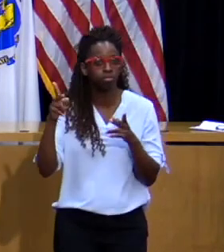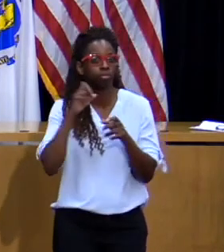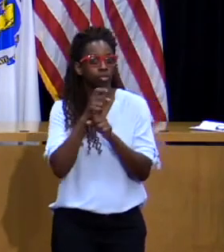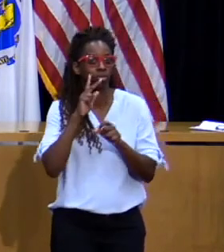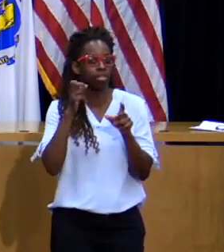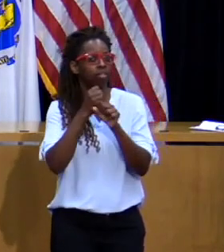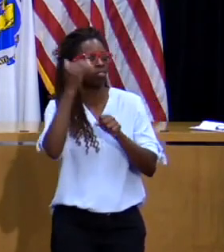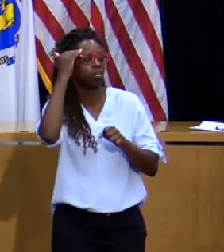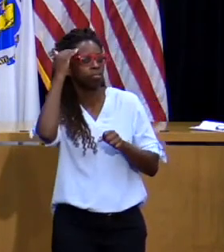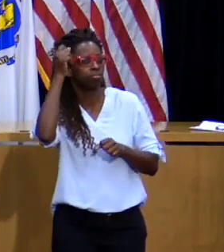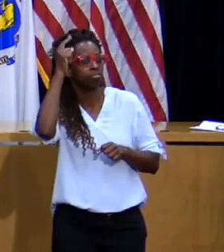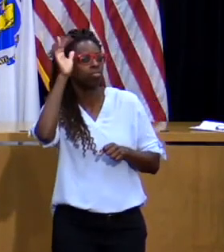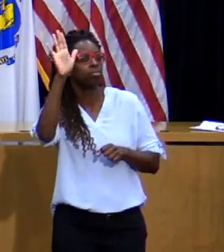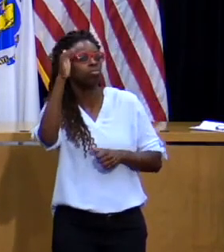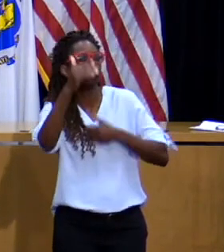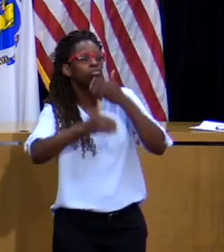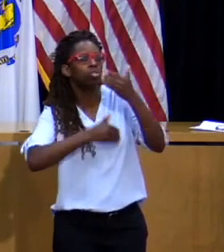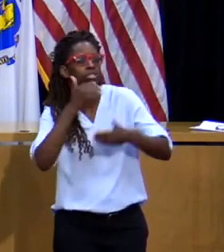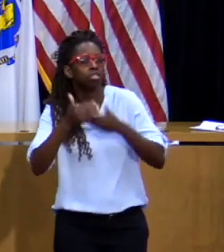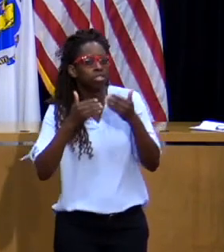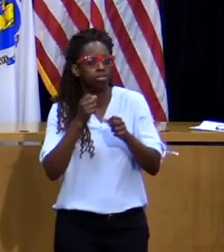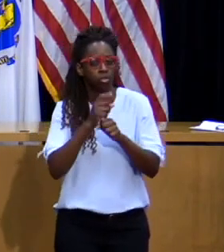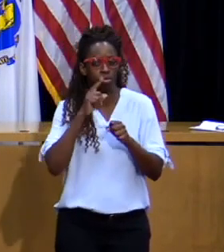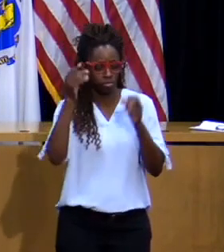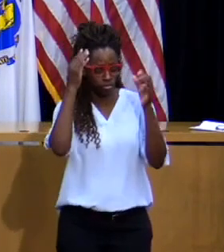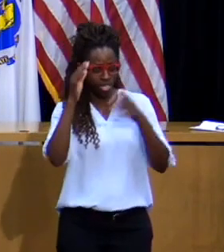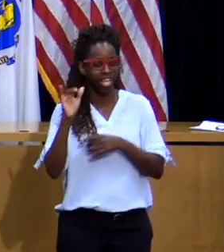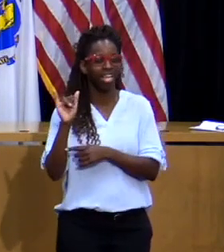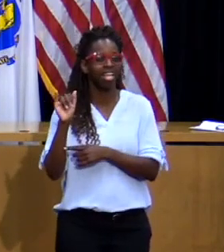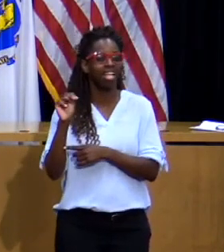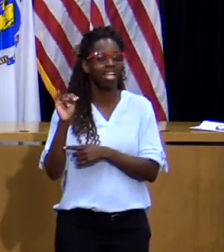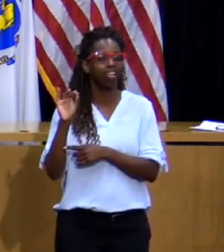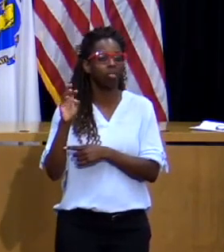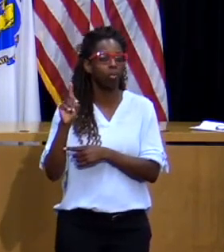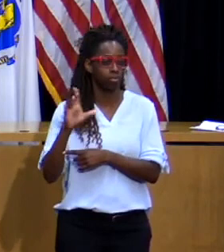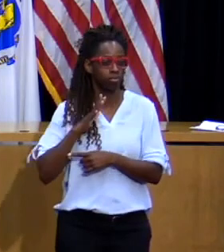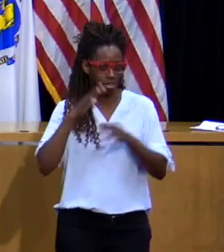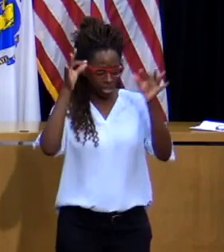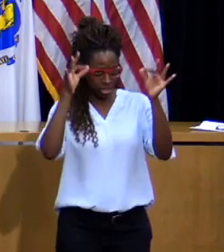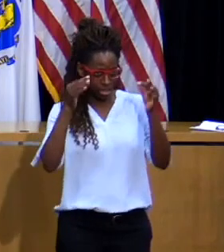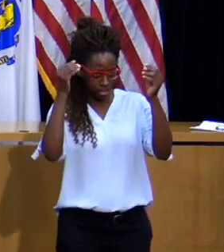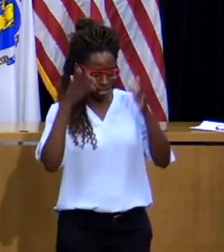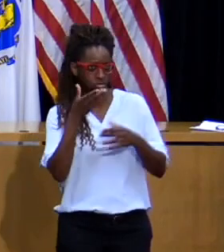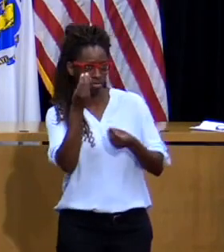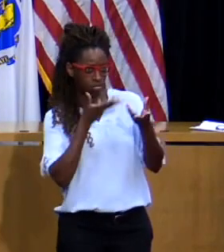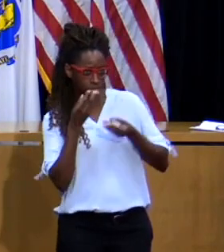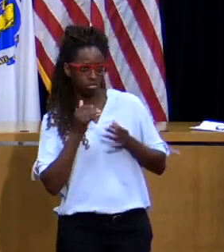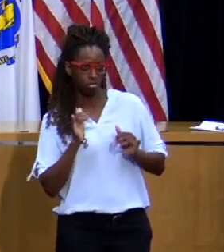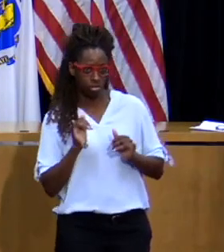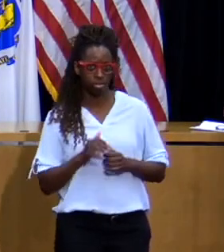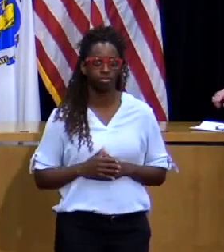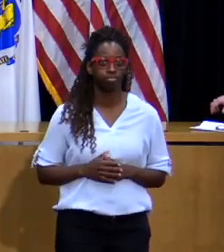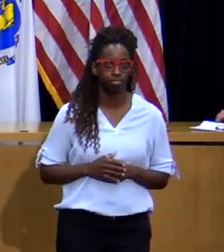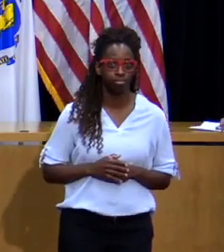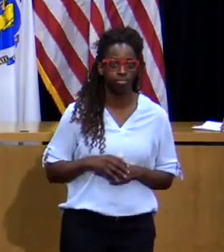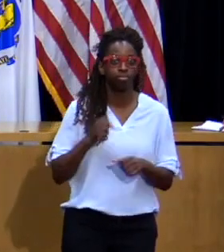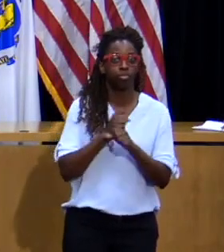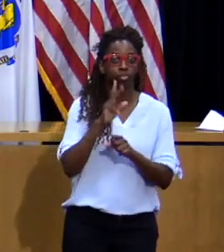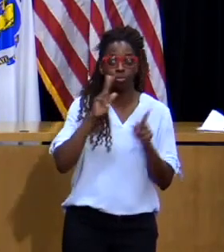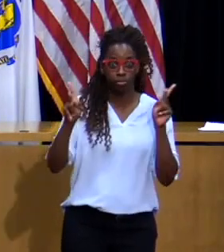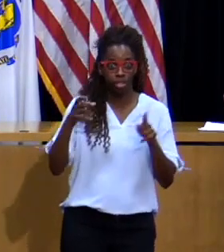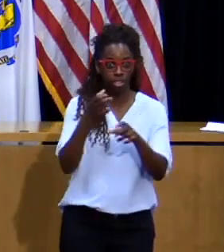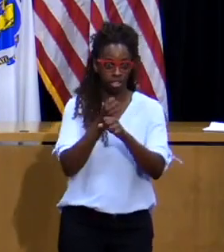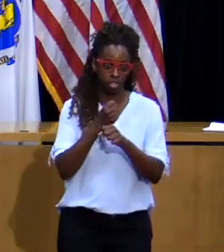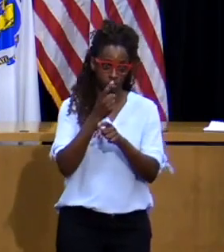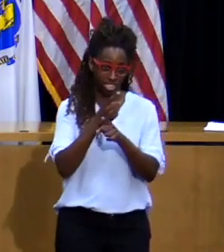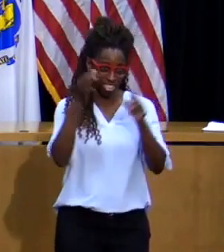earned enough trust in my own community to help people make good decisions. Thank you very much.